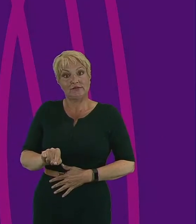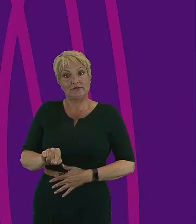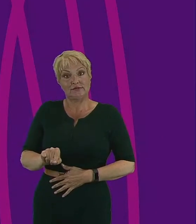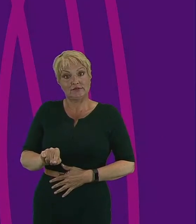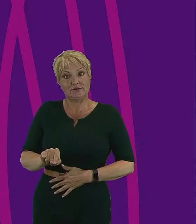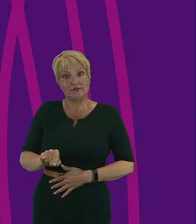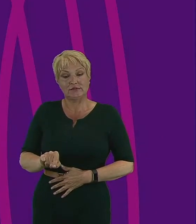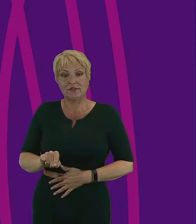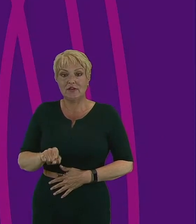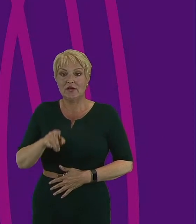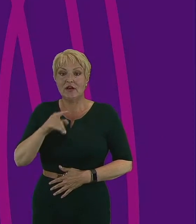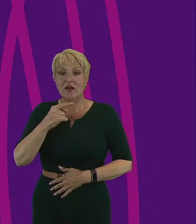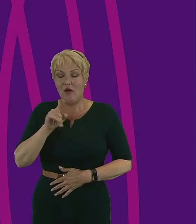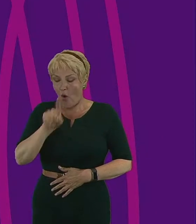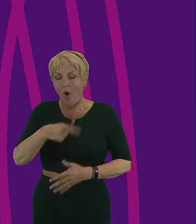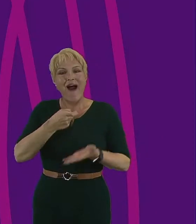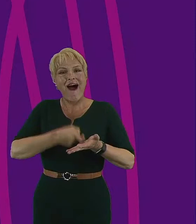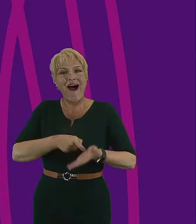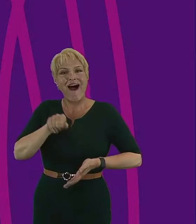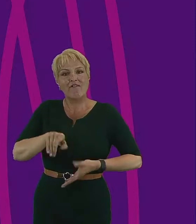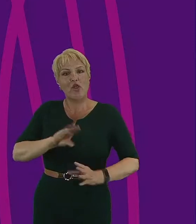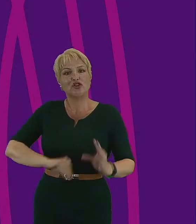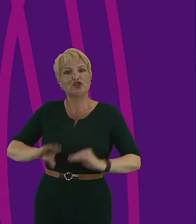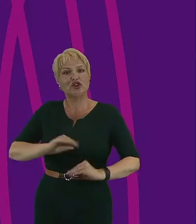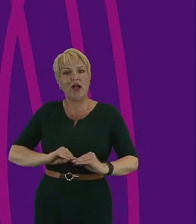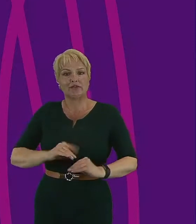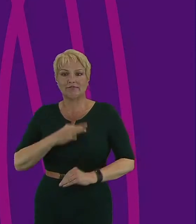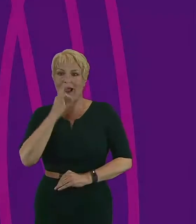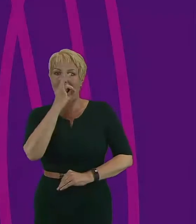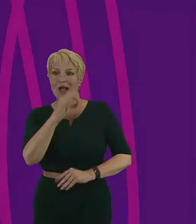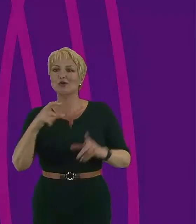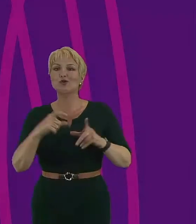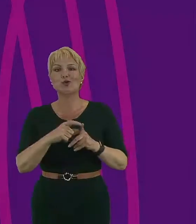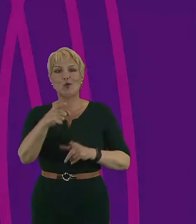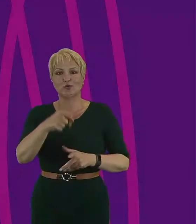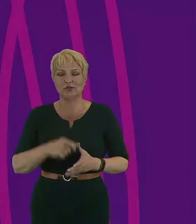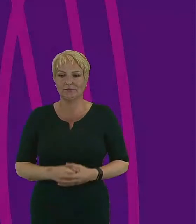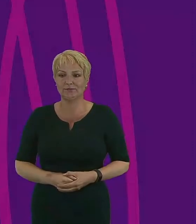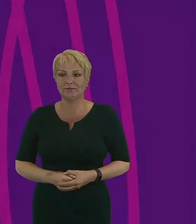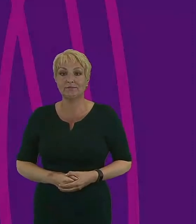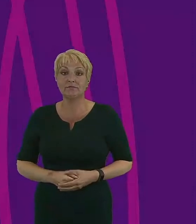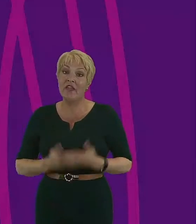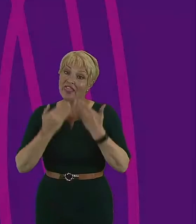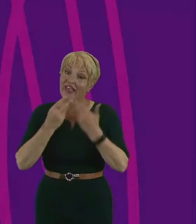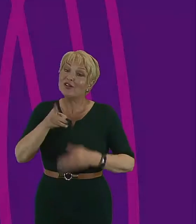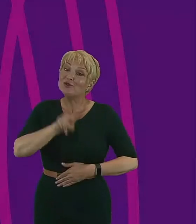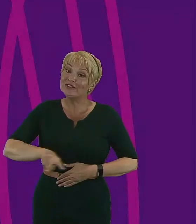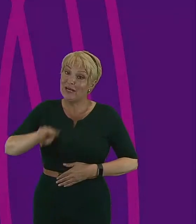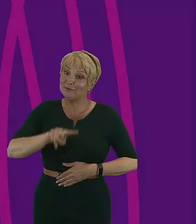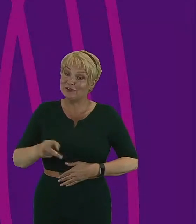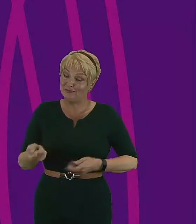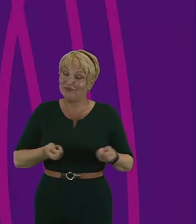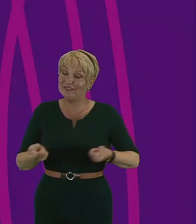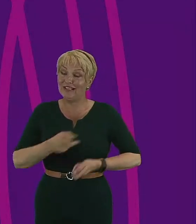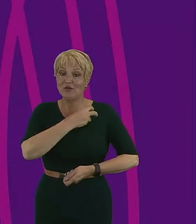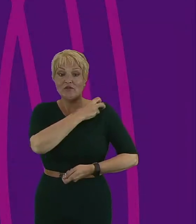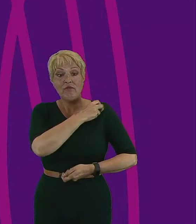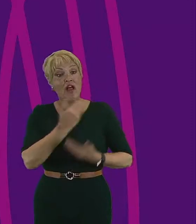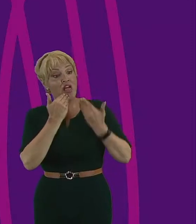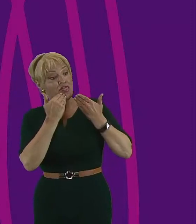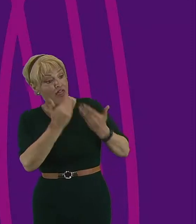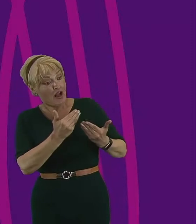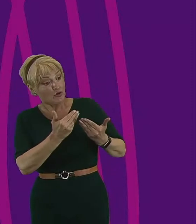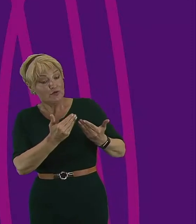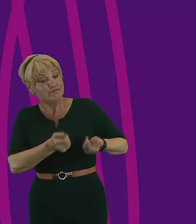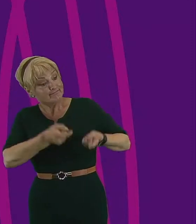or to press R in the chat function now. And I call Donald Cameron. Thank you, Deputy Presiding Officer. Can I thank the Cabinet Secretary for prior sight